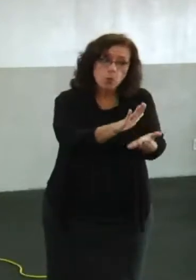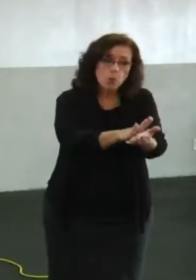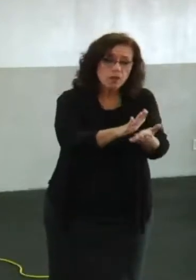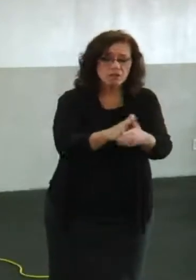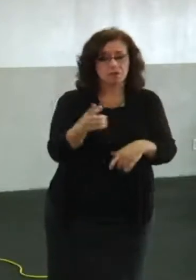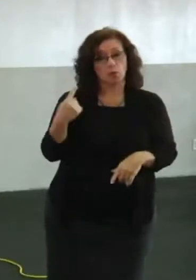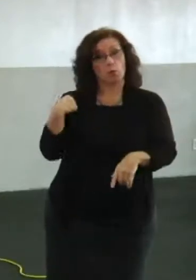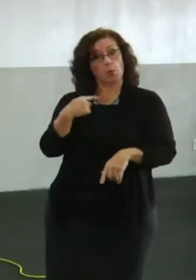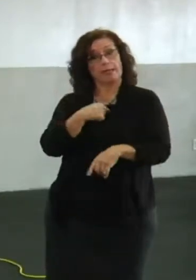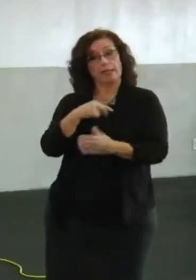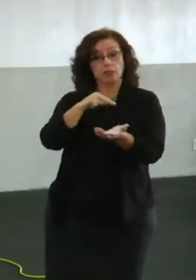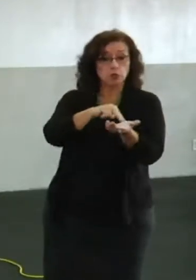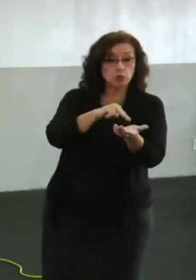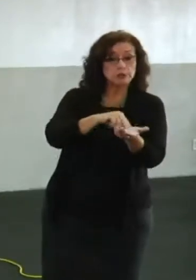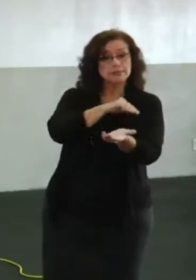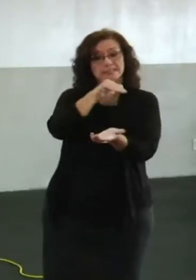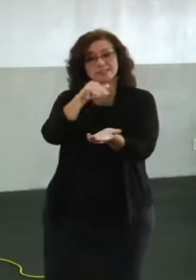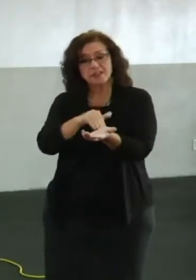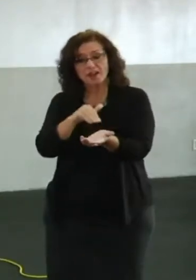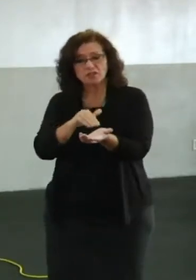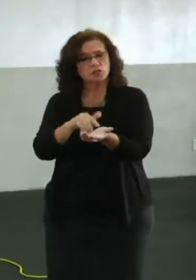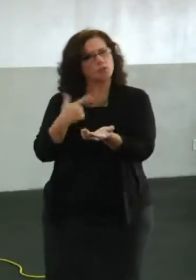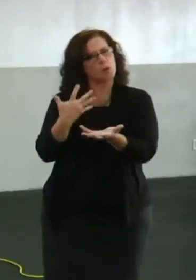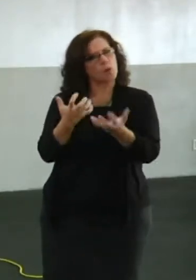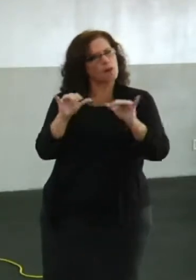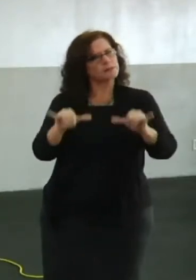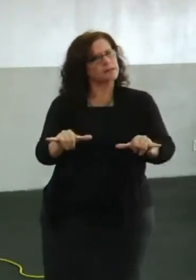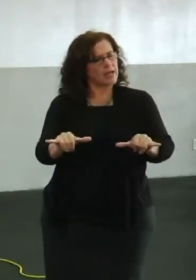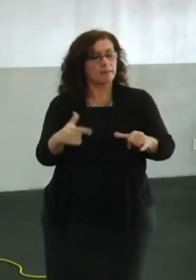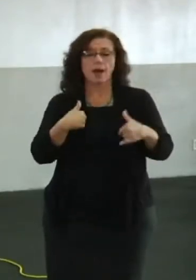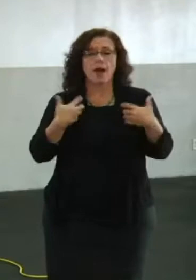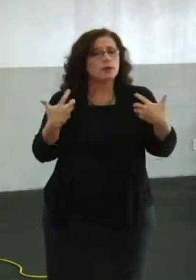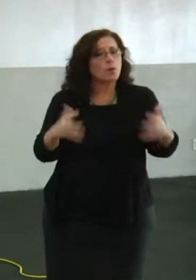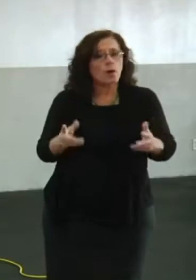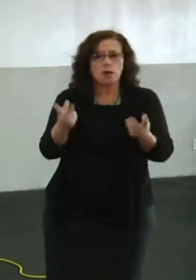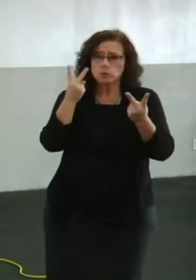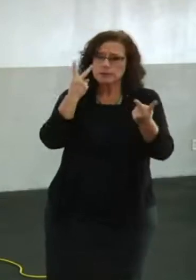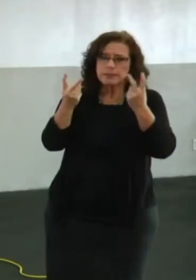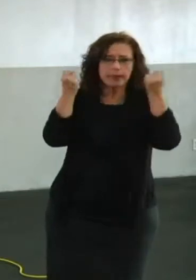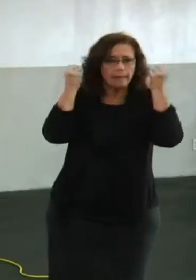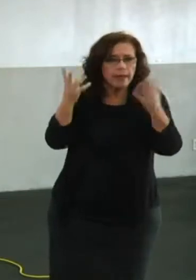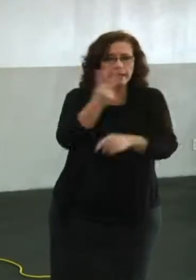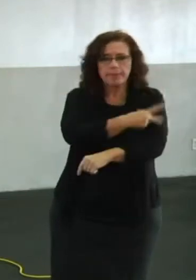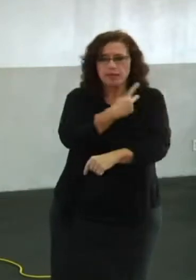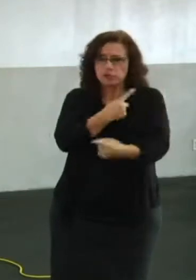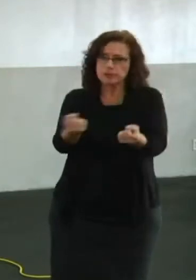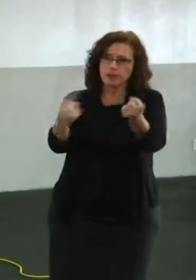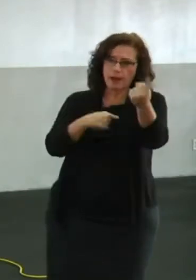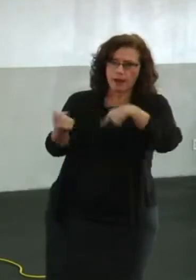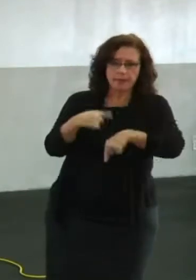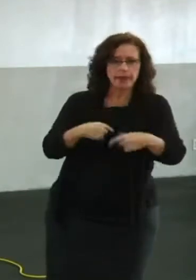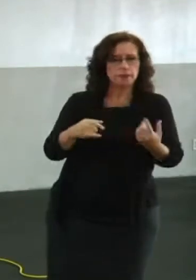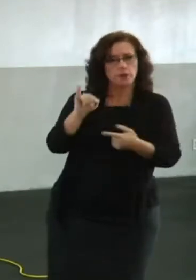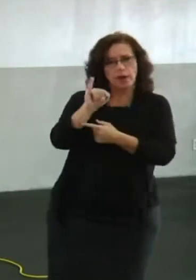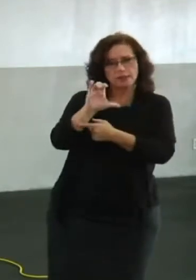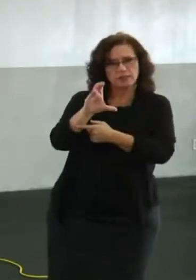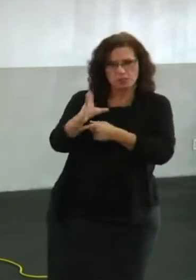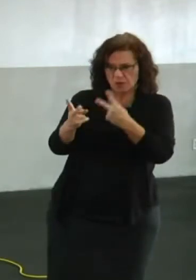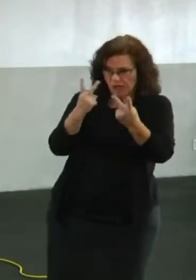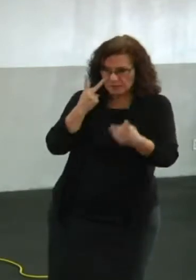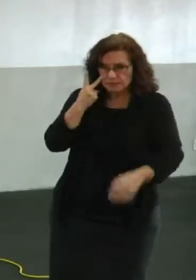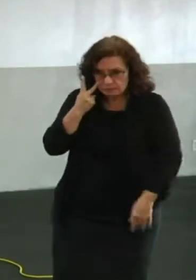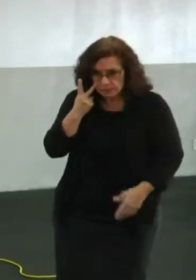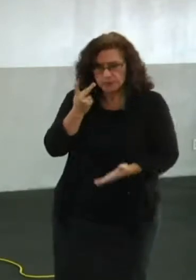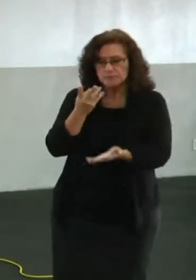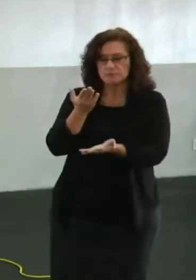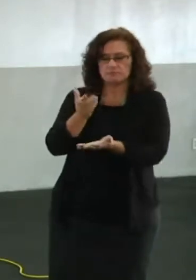things. We don't want patients to be in the hospital with COVID, because I've seen it. I've seen a lot of patients in the ICU with COVID, and it is not something